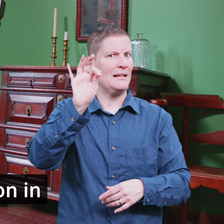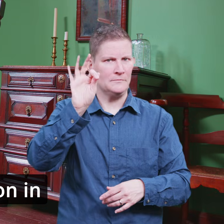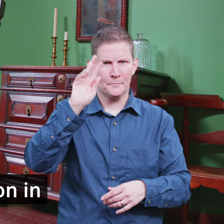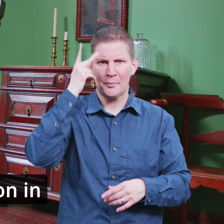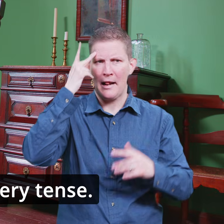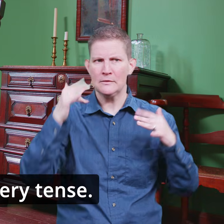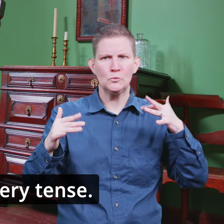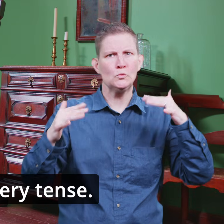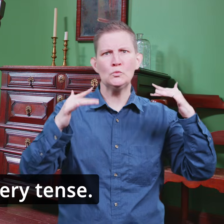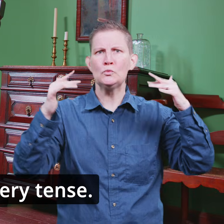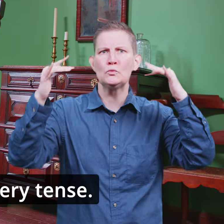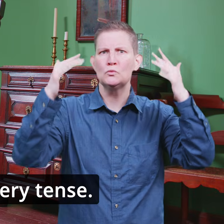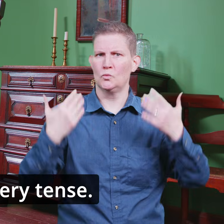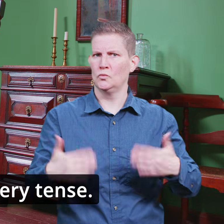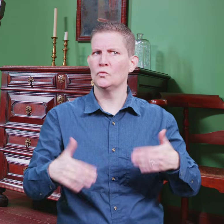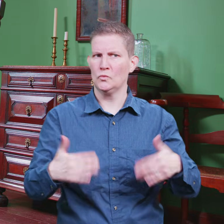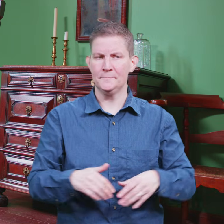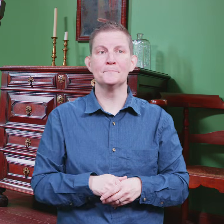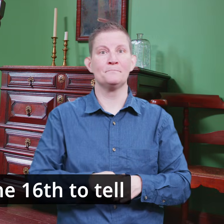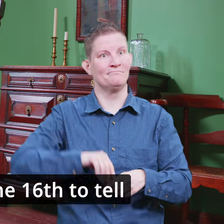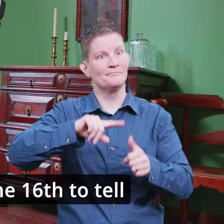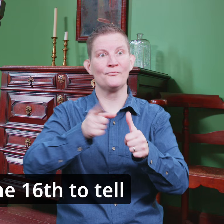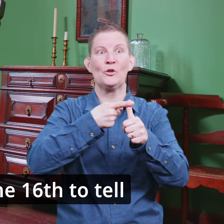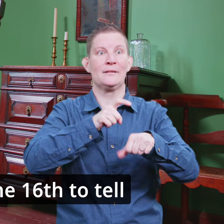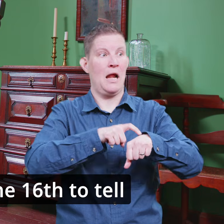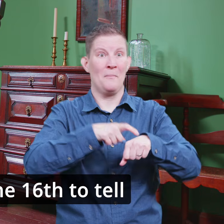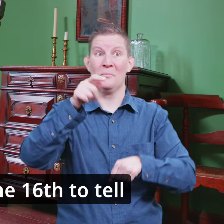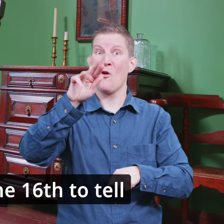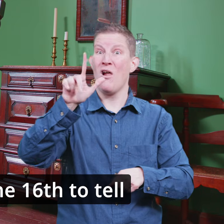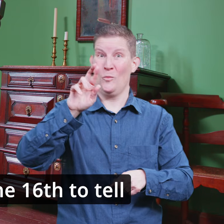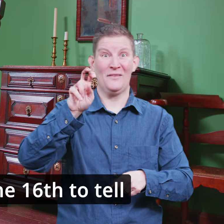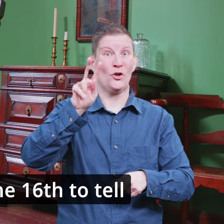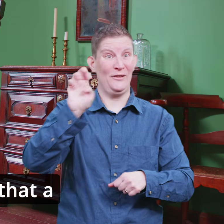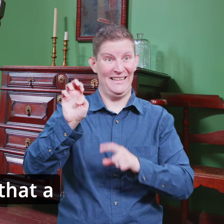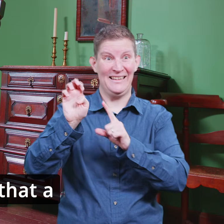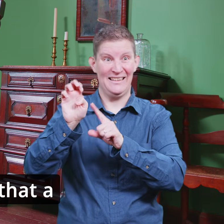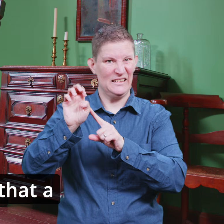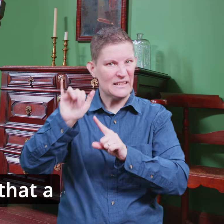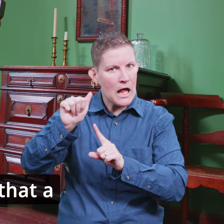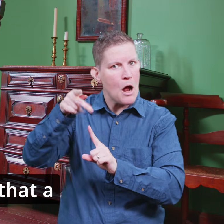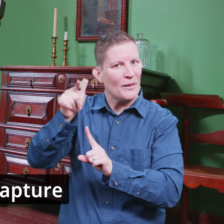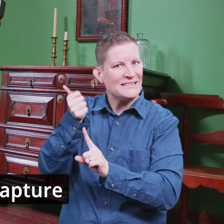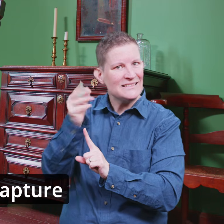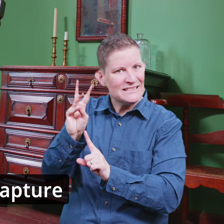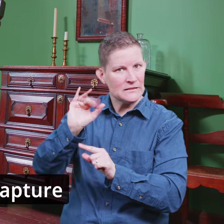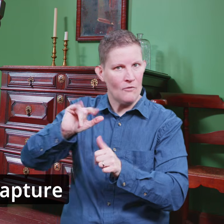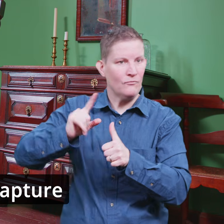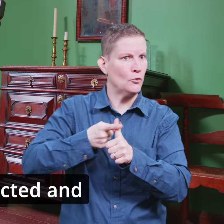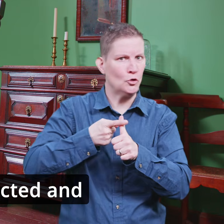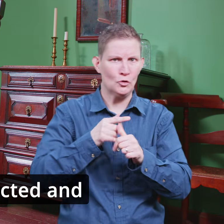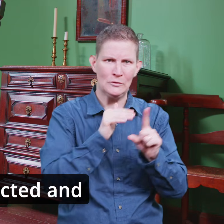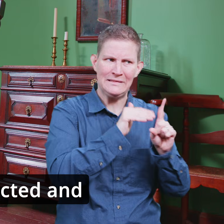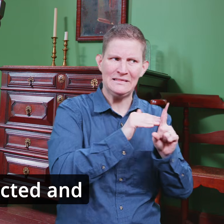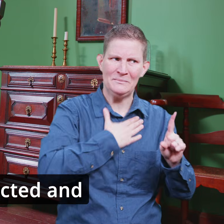political situation in Massachusetts was very tense. Paul Revere visited on the 16th to tell the two patriots that a British march to